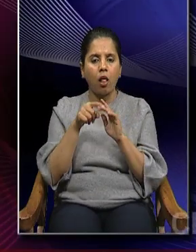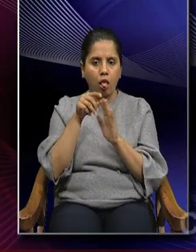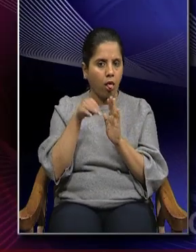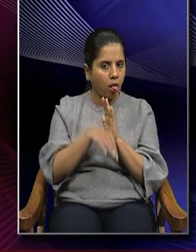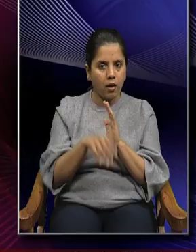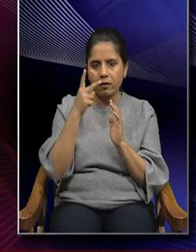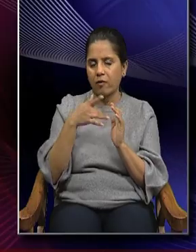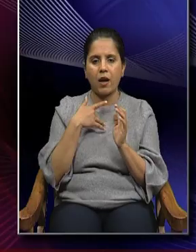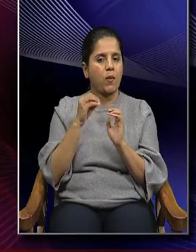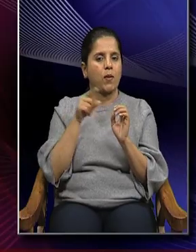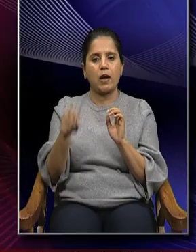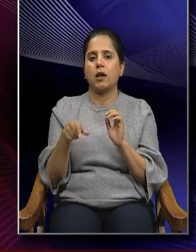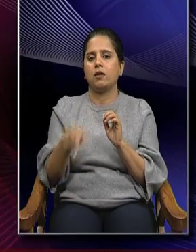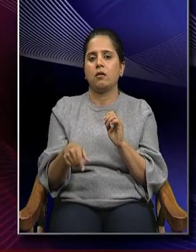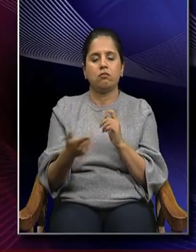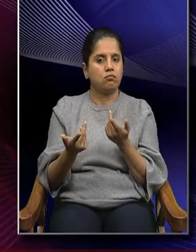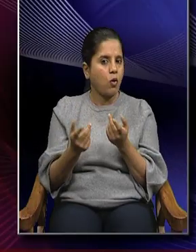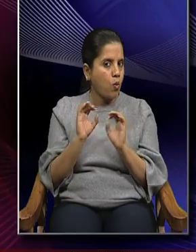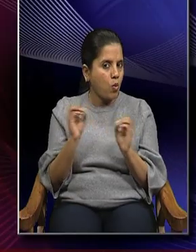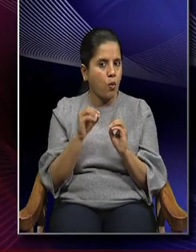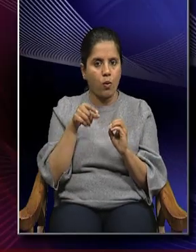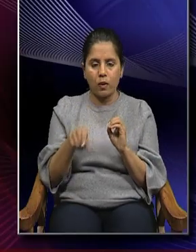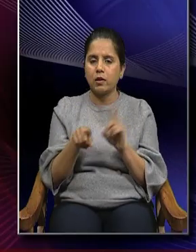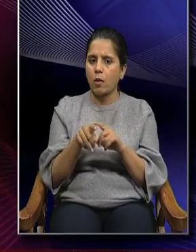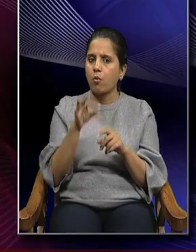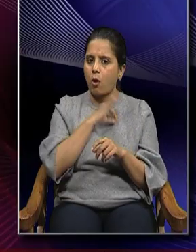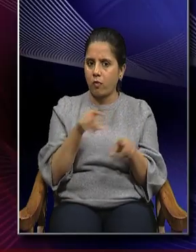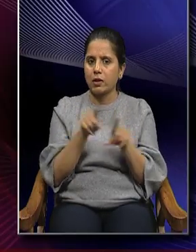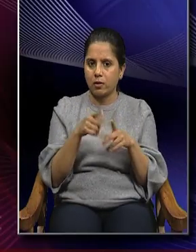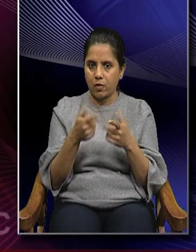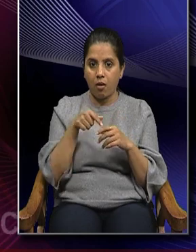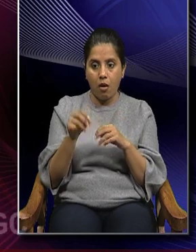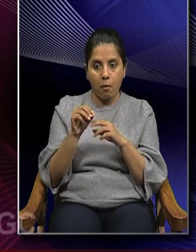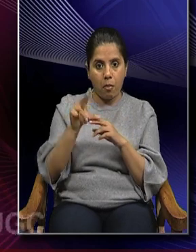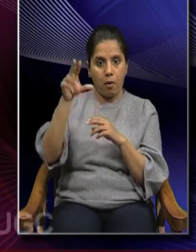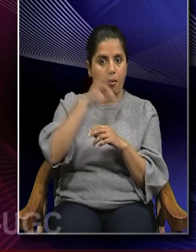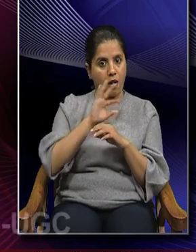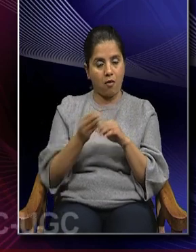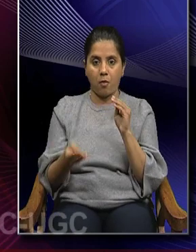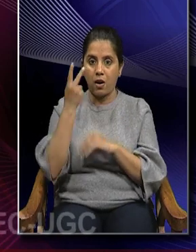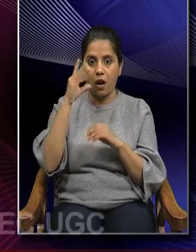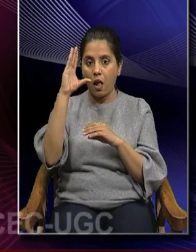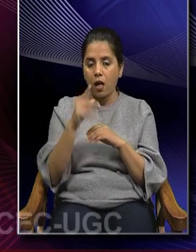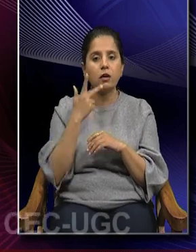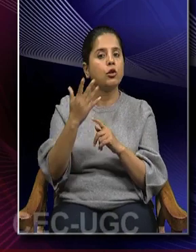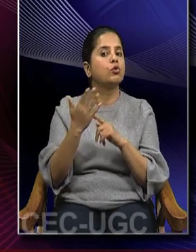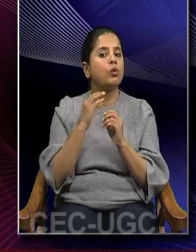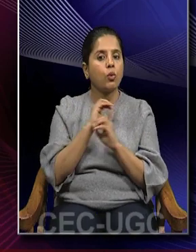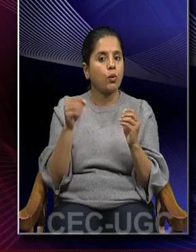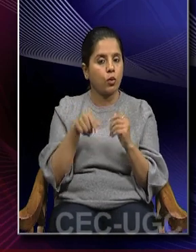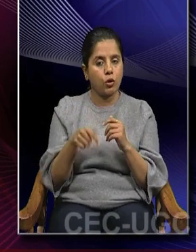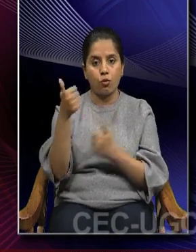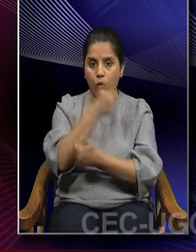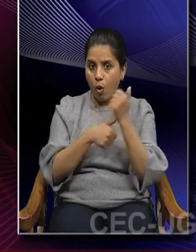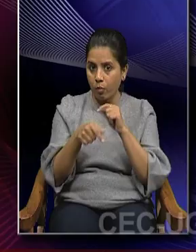it is bound to decline. And the same will be the case of profit also. Competition is initially little, but it increases